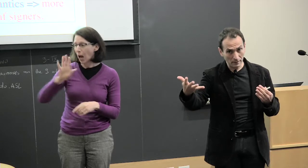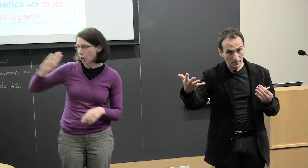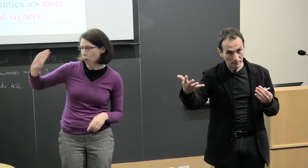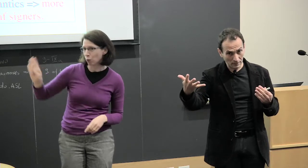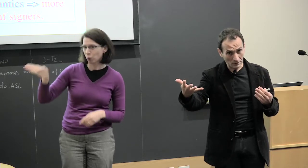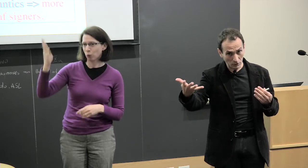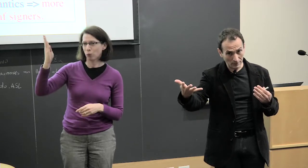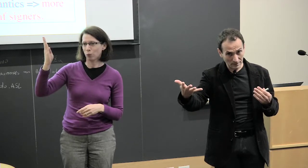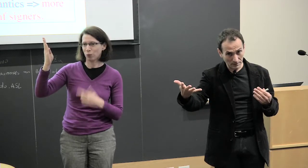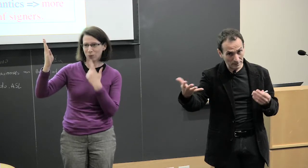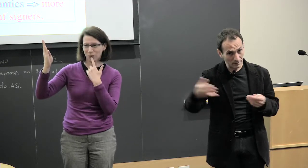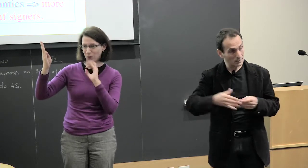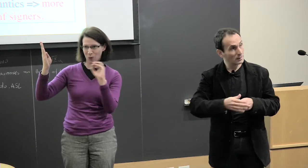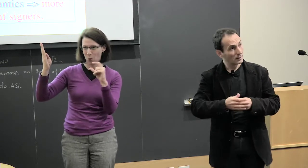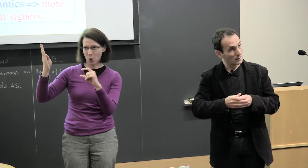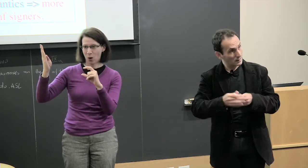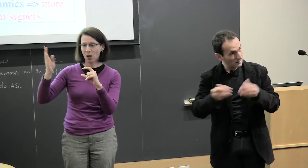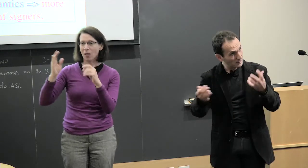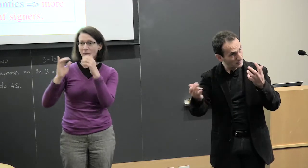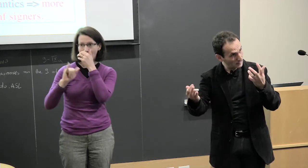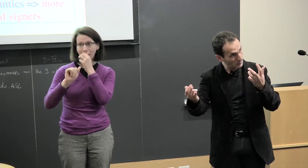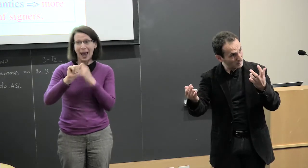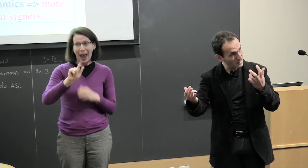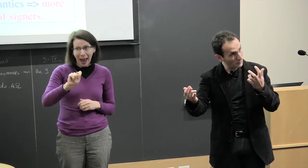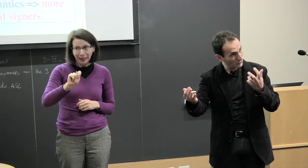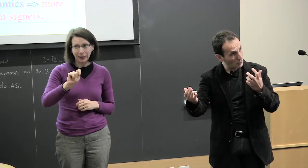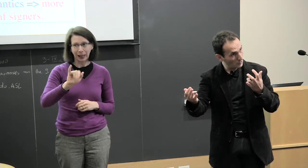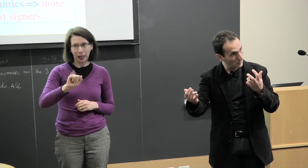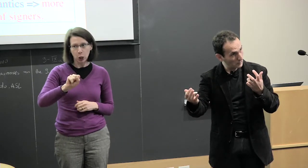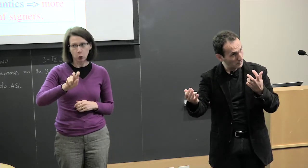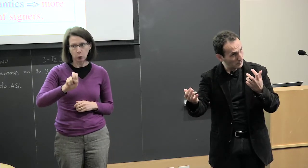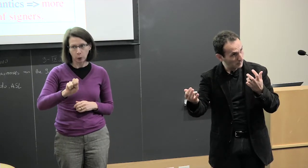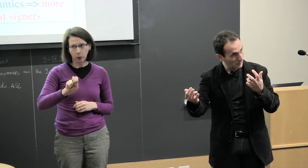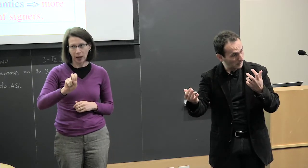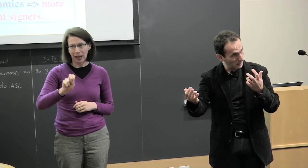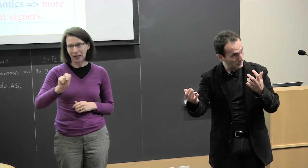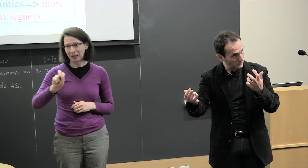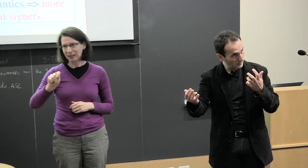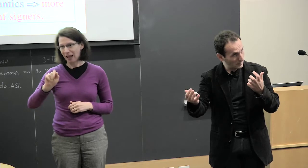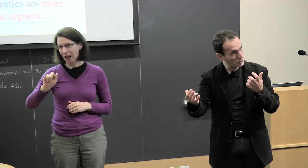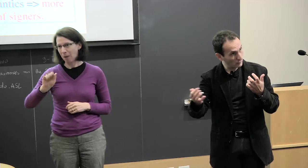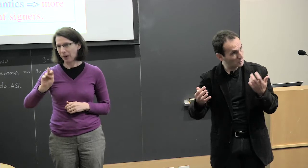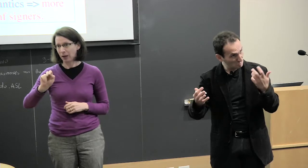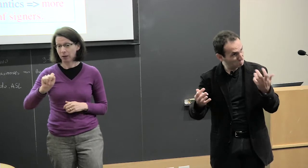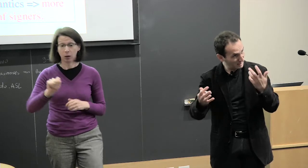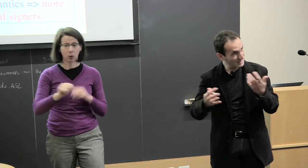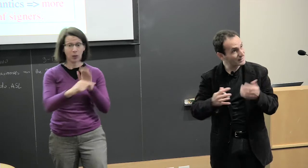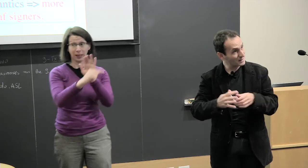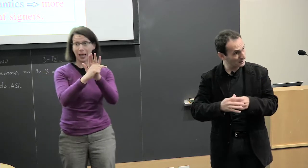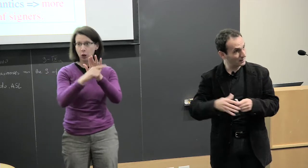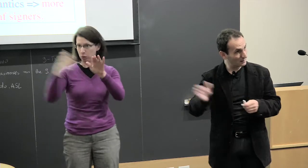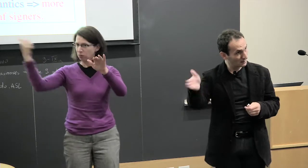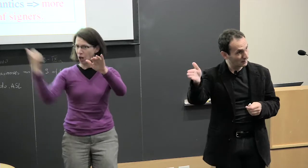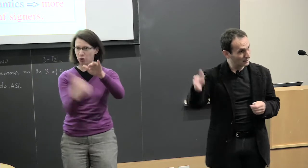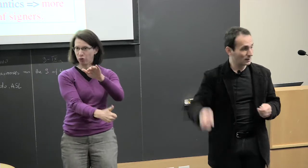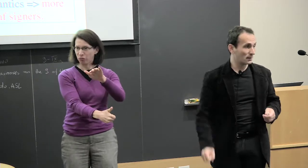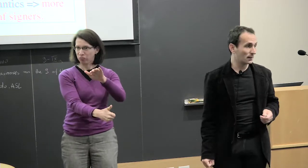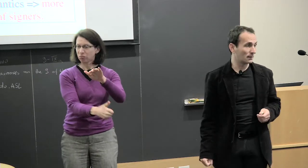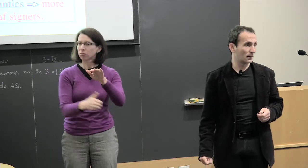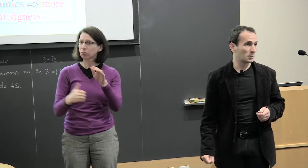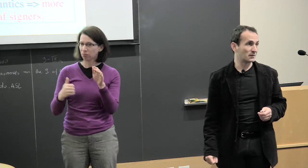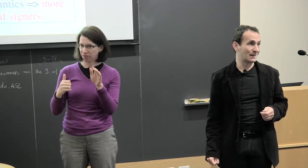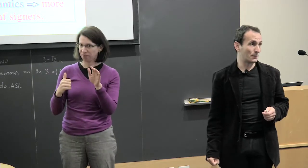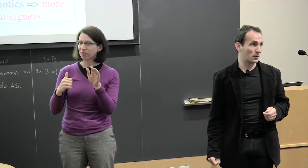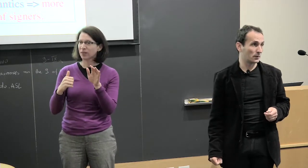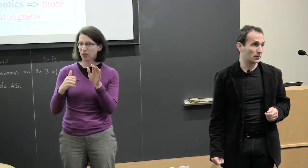see that this is not issue entailment. It is within the scope of negation, so it is denied